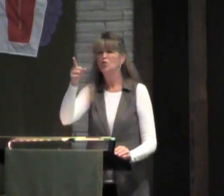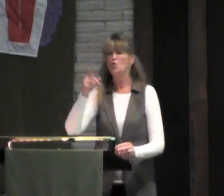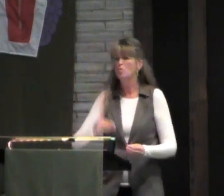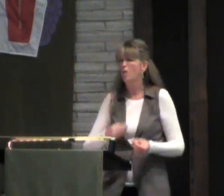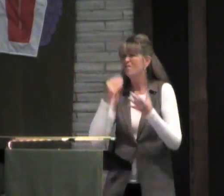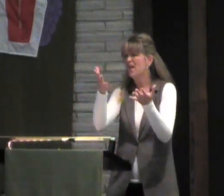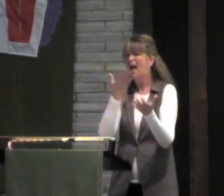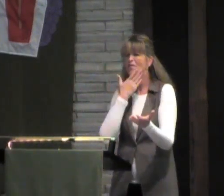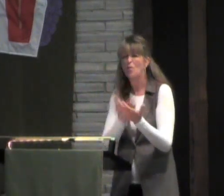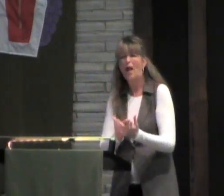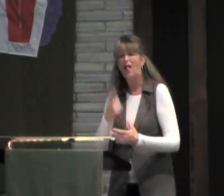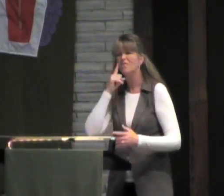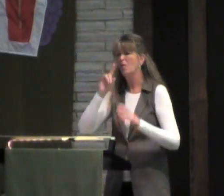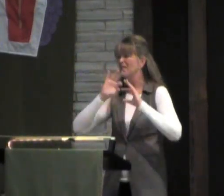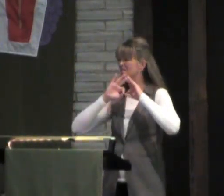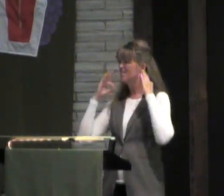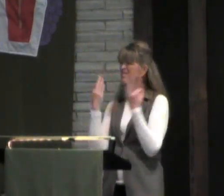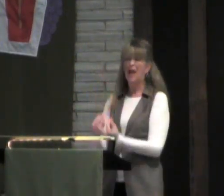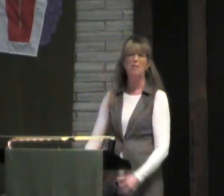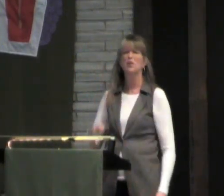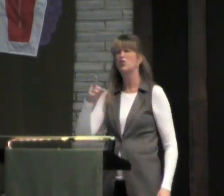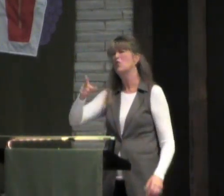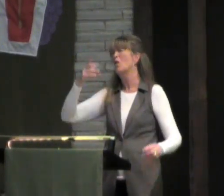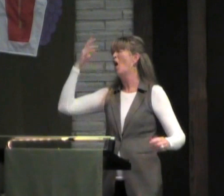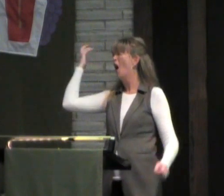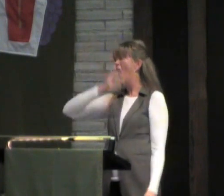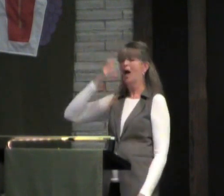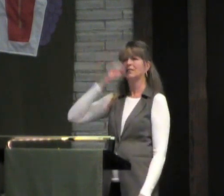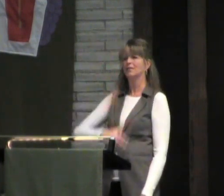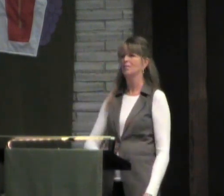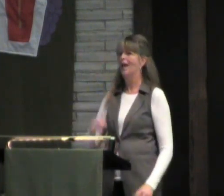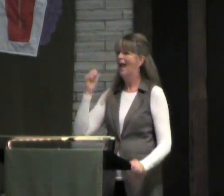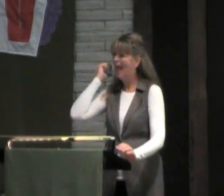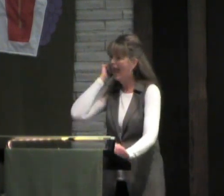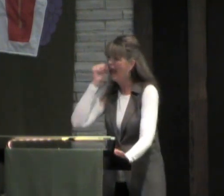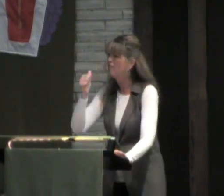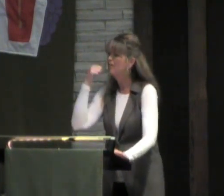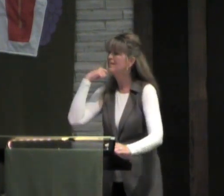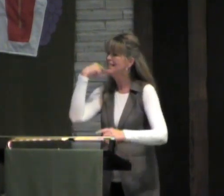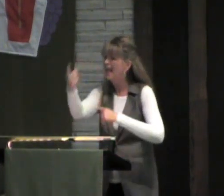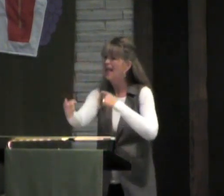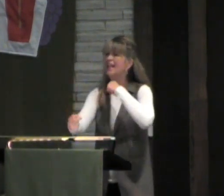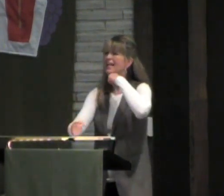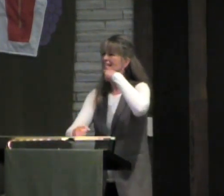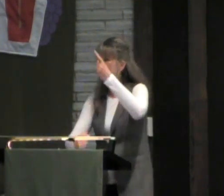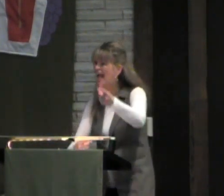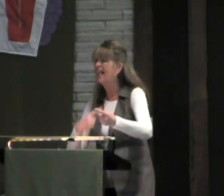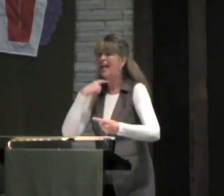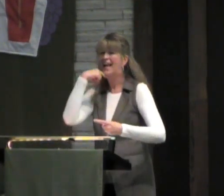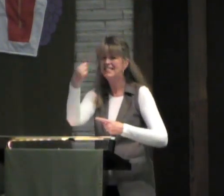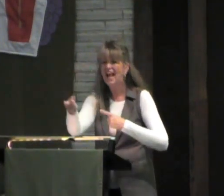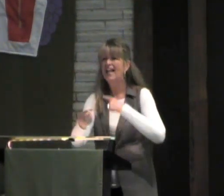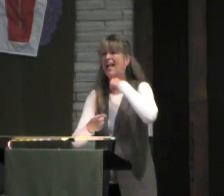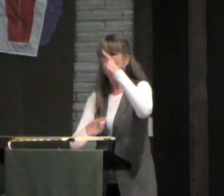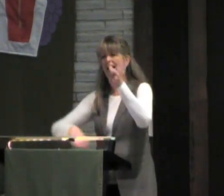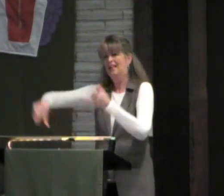handsome, you provide well for our family. You're awesome. Every day, tell each other these things.